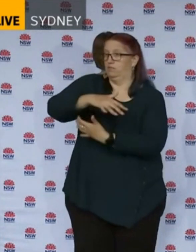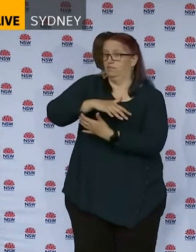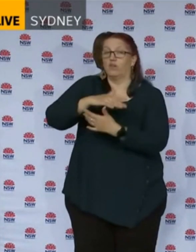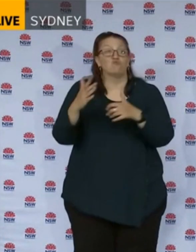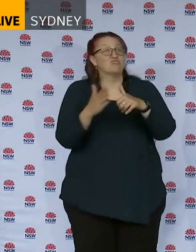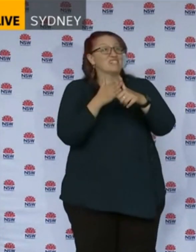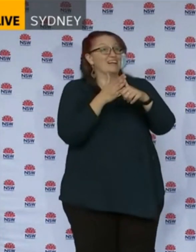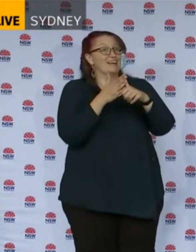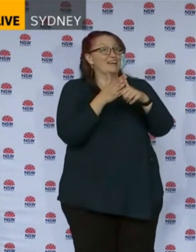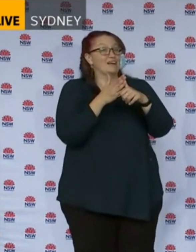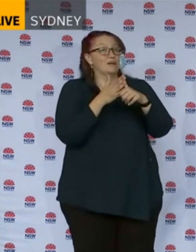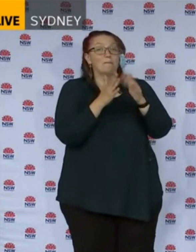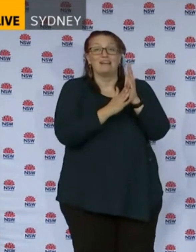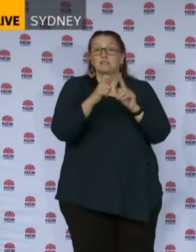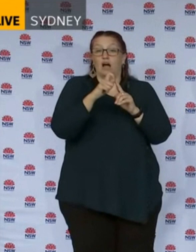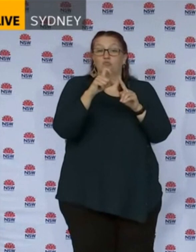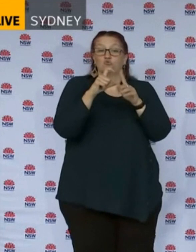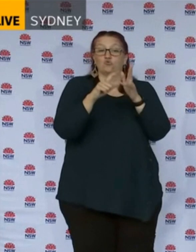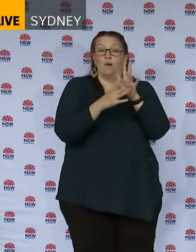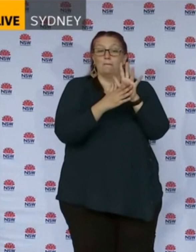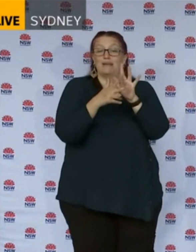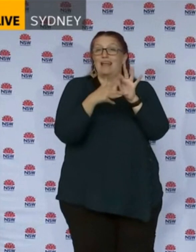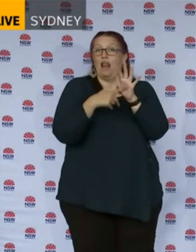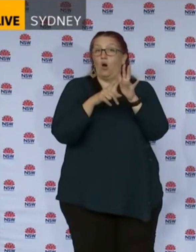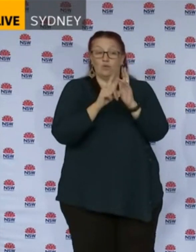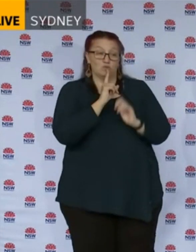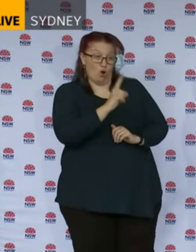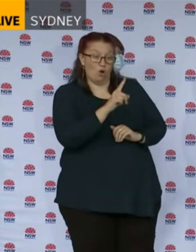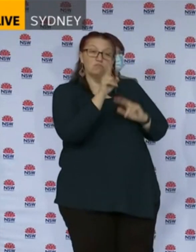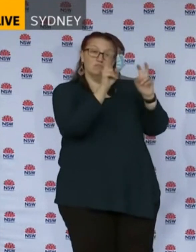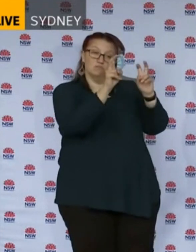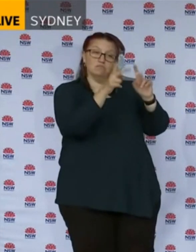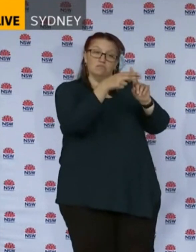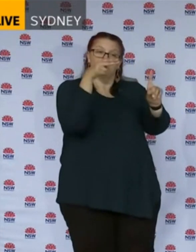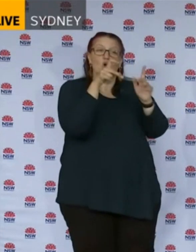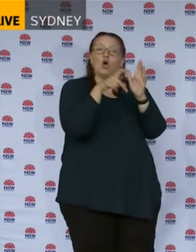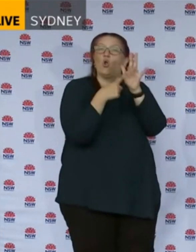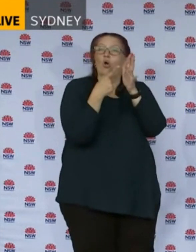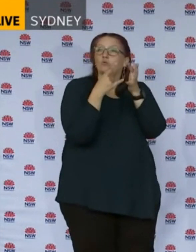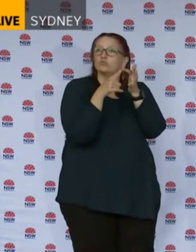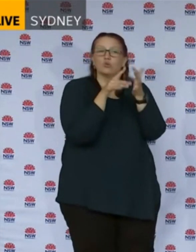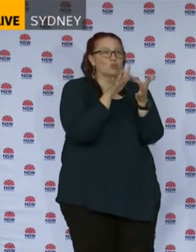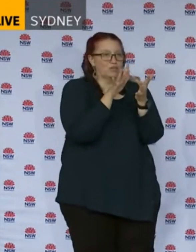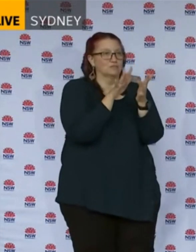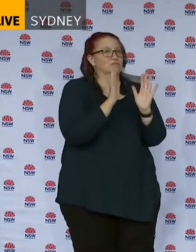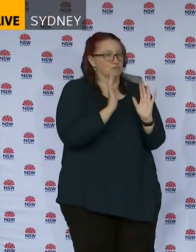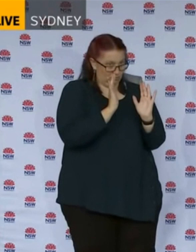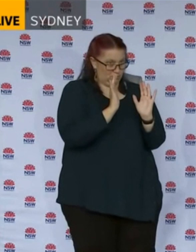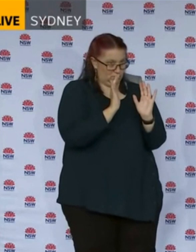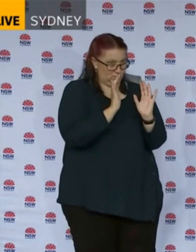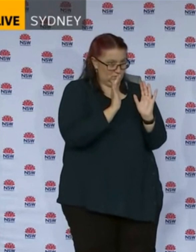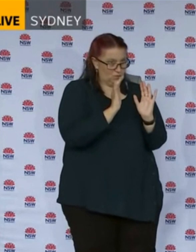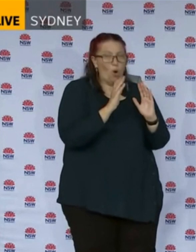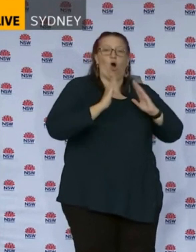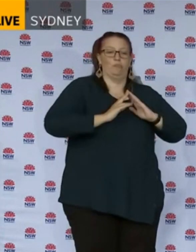he was advised that he was a close contact, but then had an interaction with another public health official who